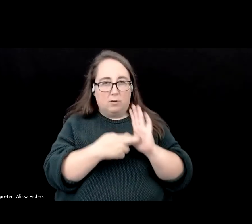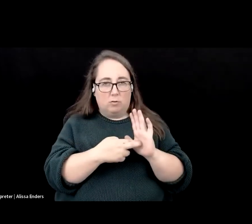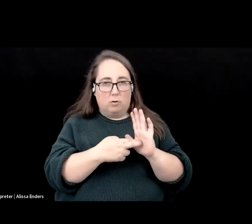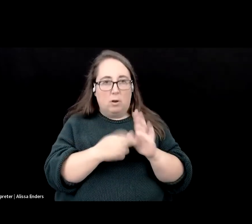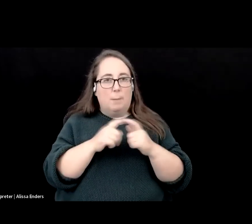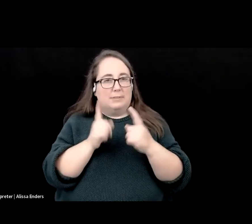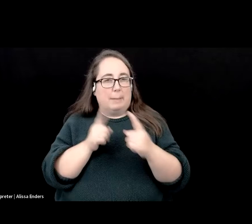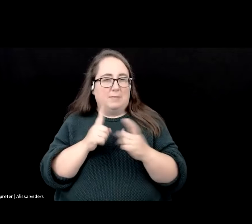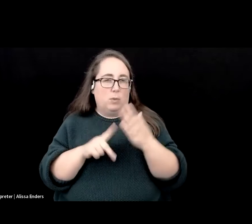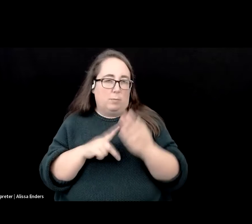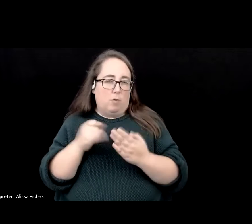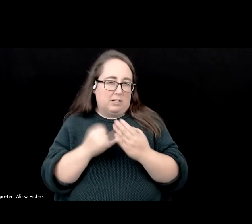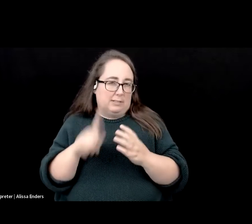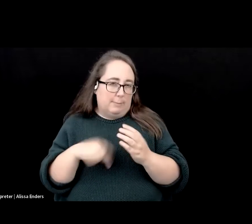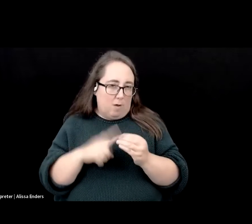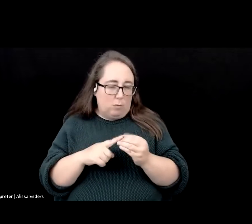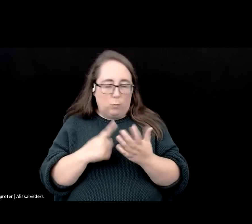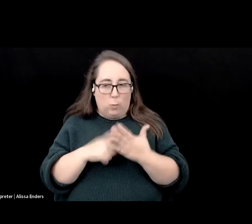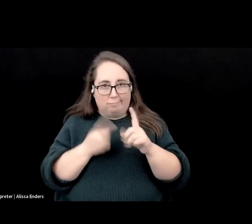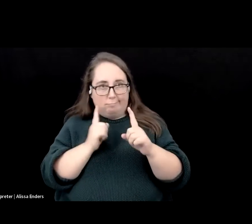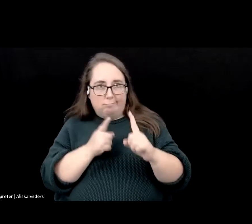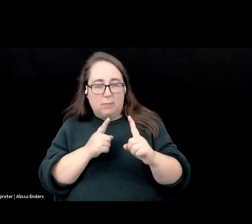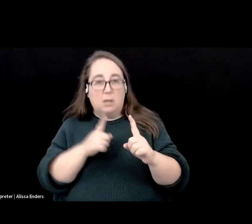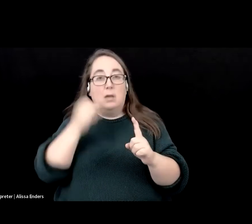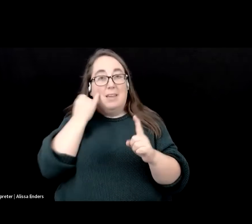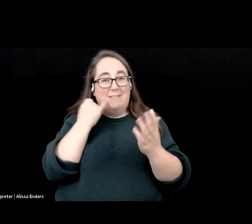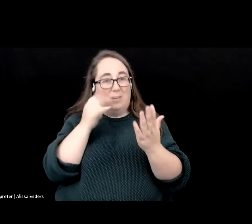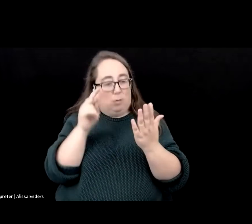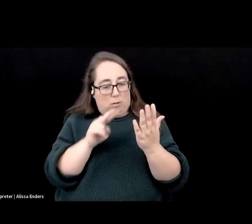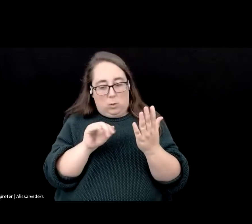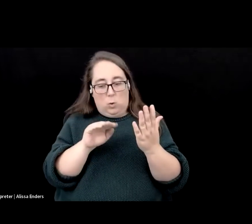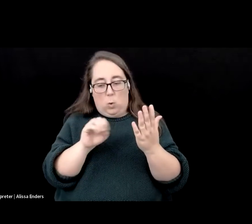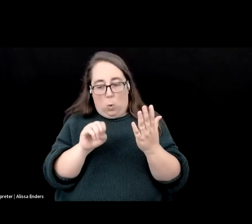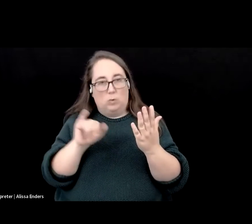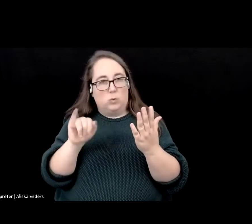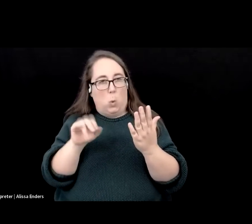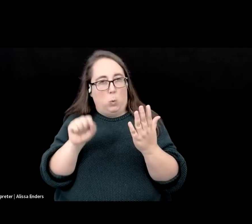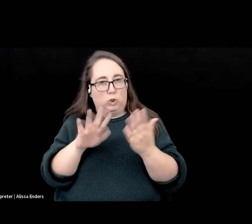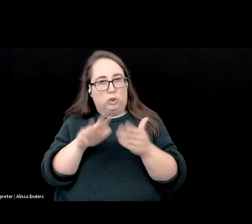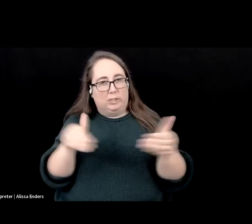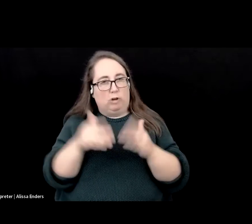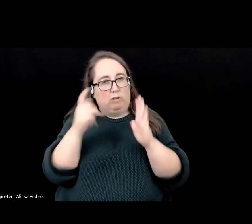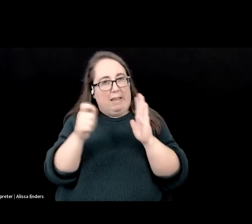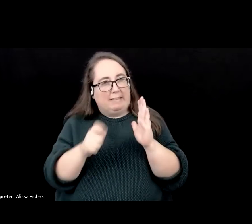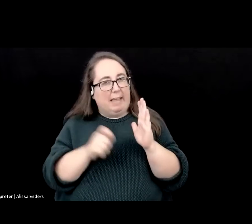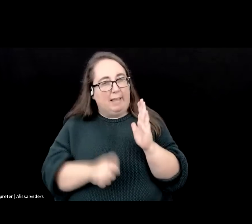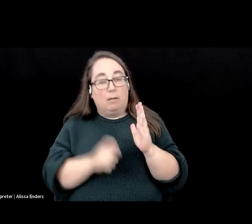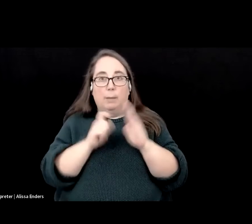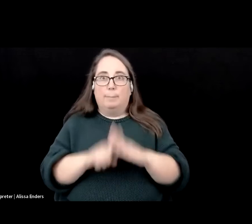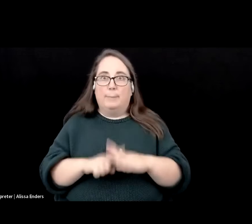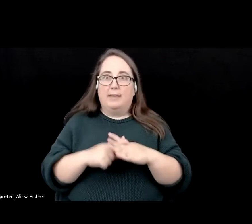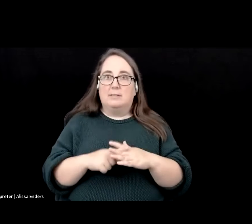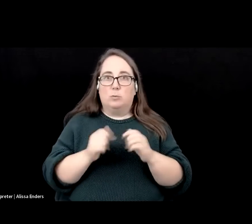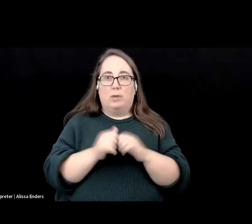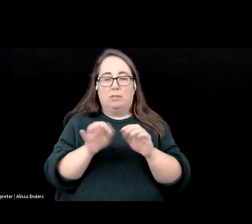opposite of what this project is attempting to accomplish. If you look at Nicole Hannah-Jones' introductory essay, for example, it begins with